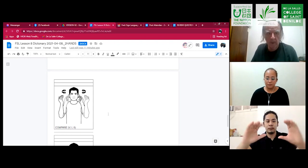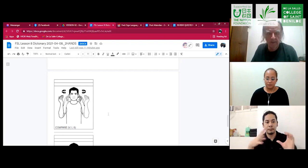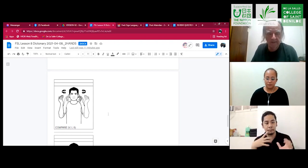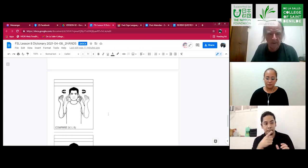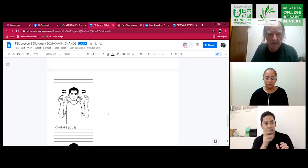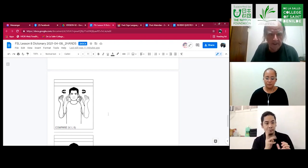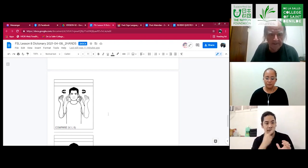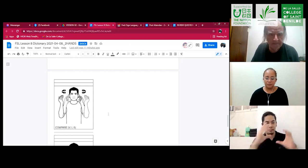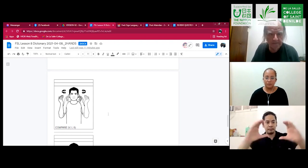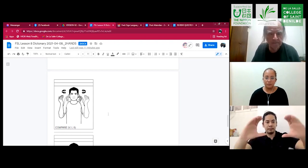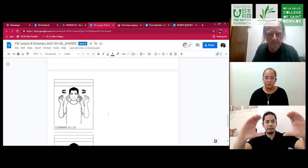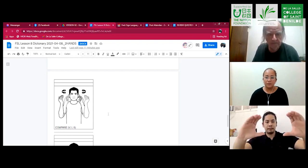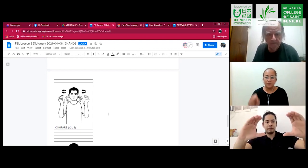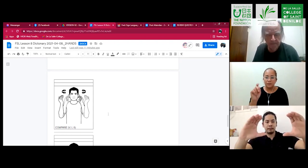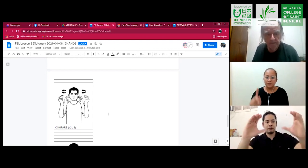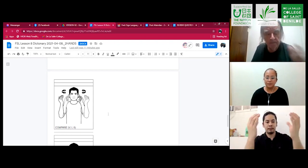See okay, handshake.